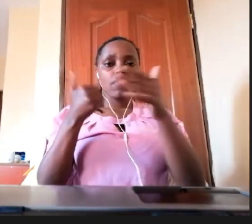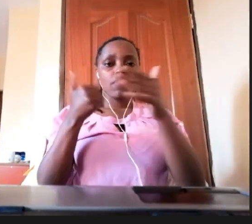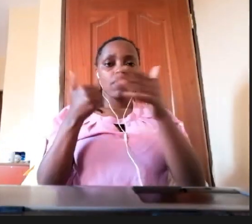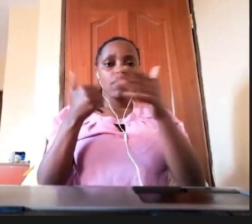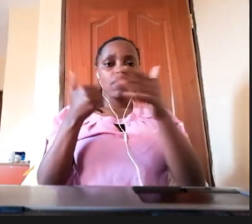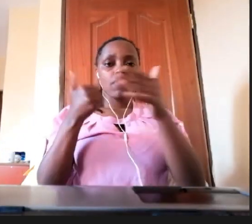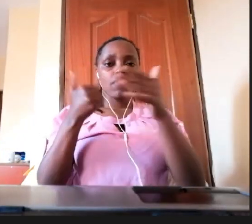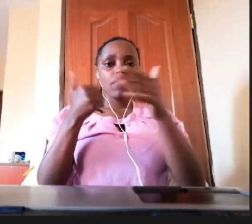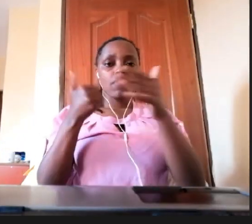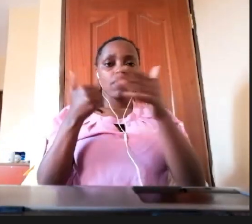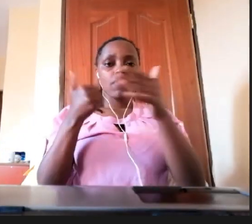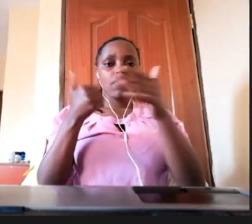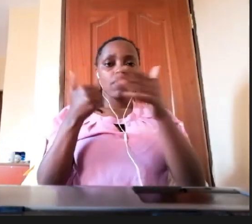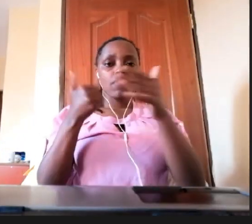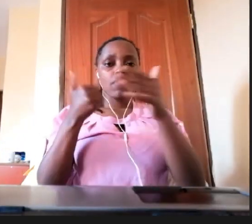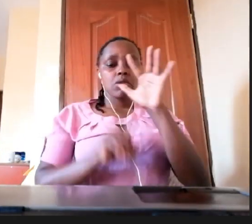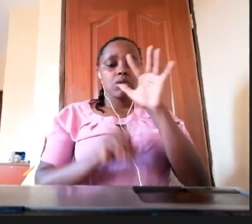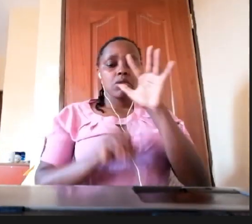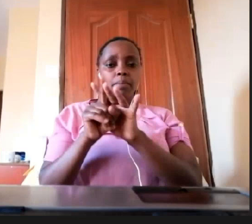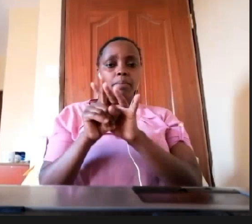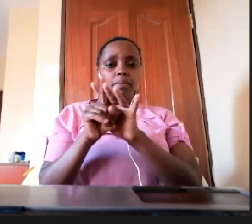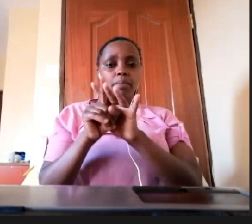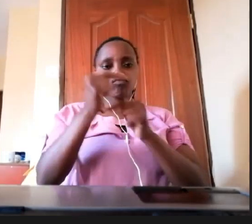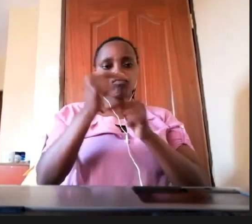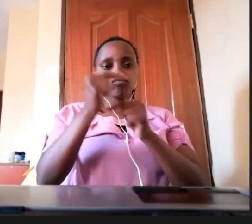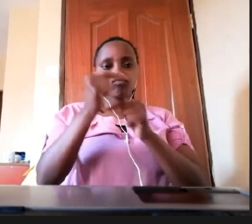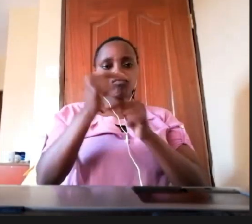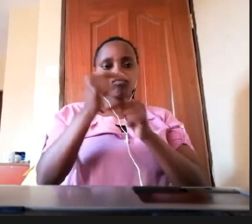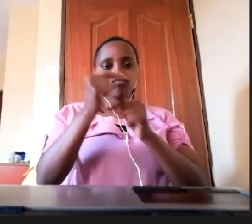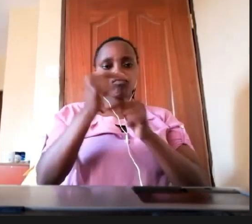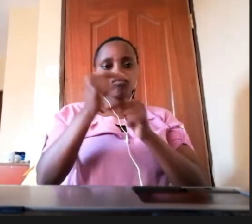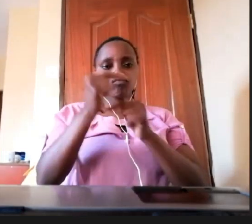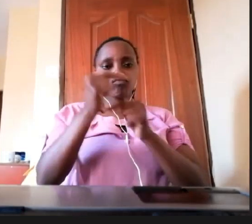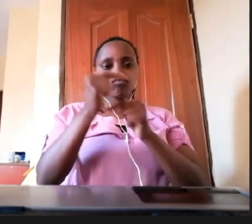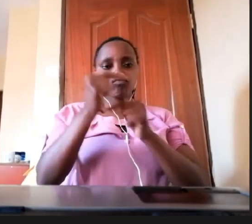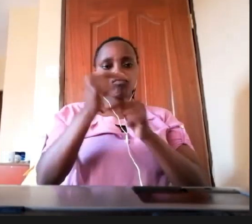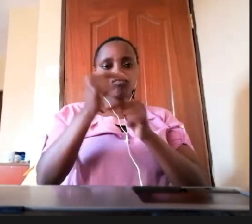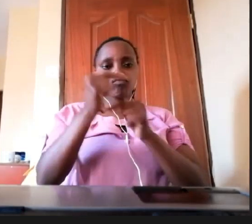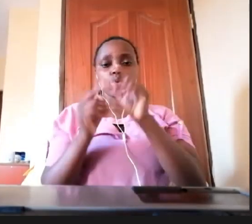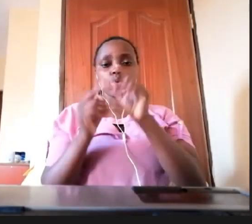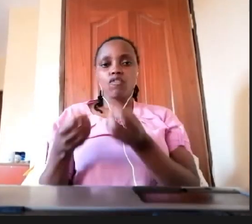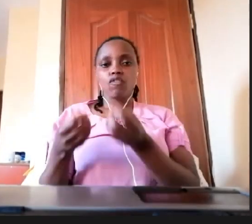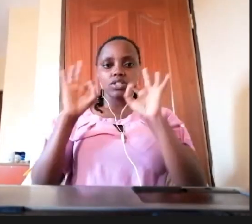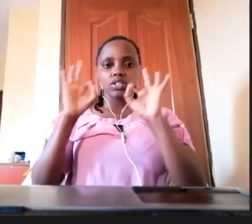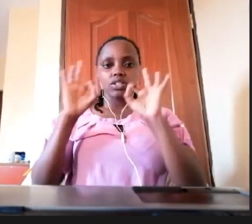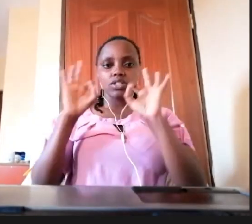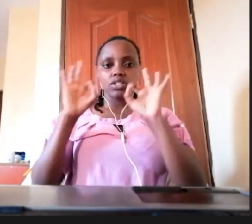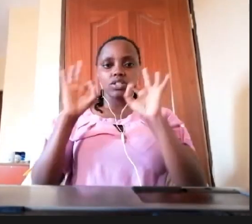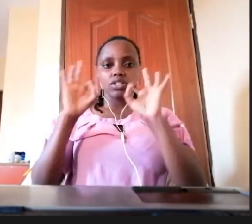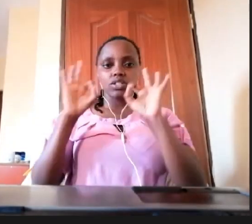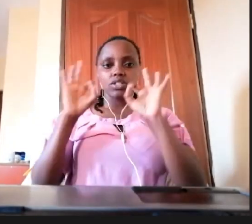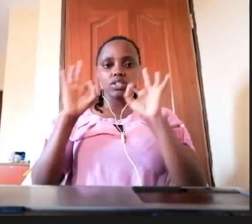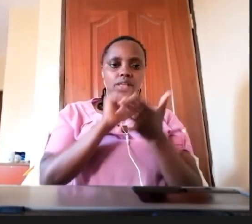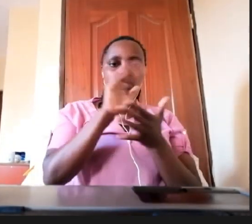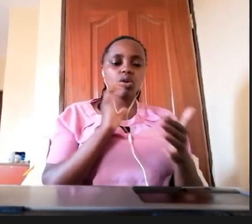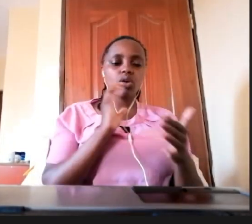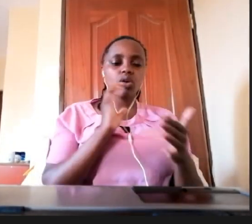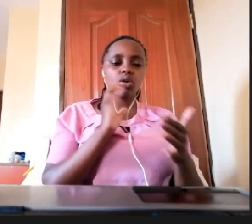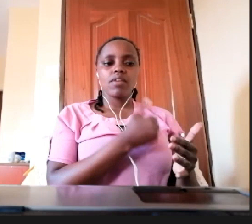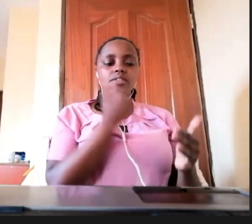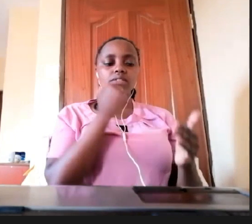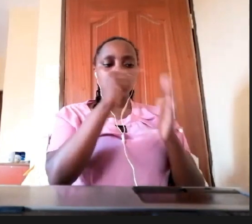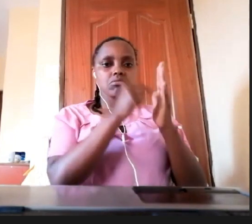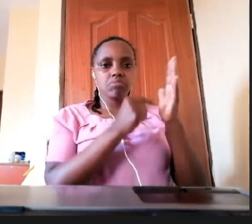will be raised in the subsequent webinars that will be targeted. And then we can formally write to the committee